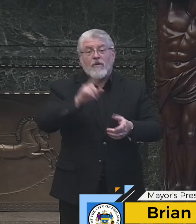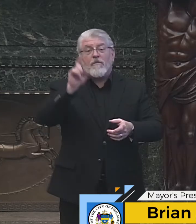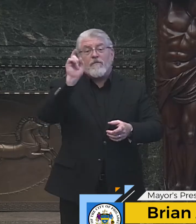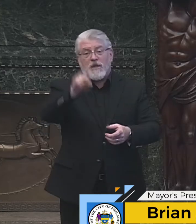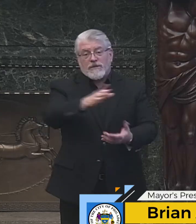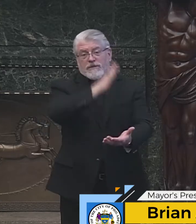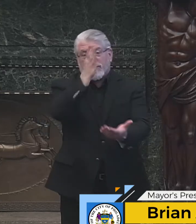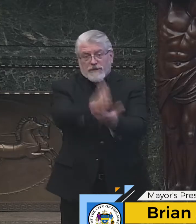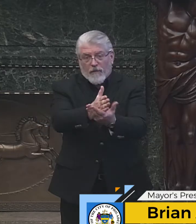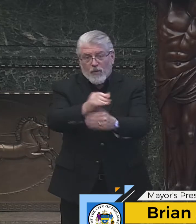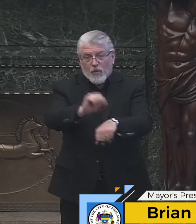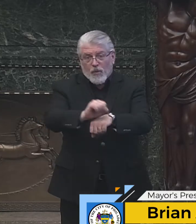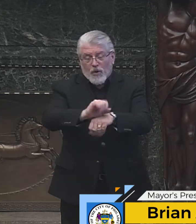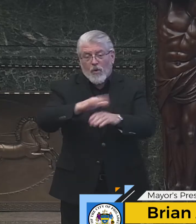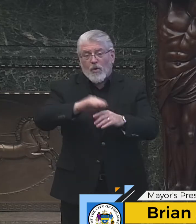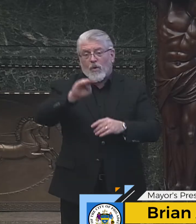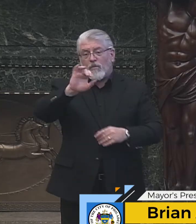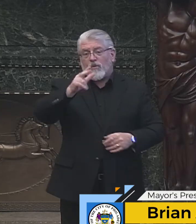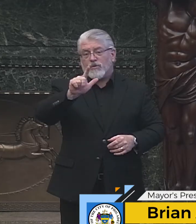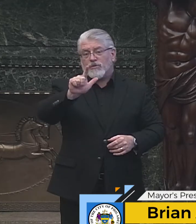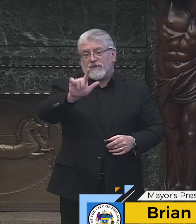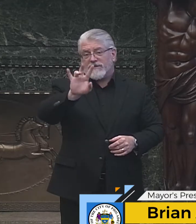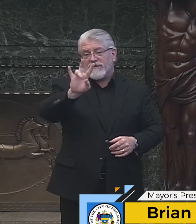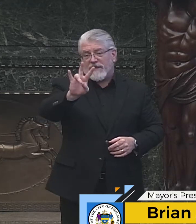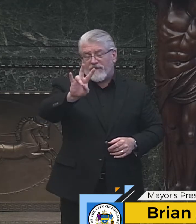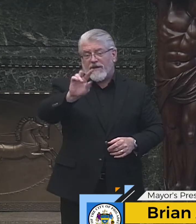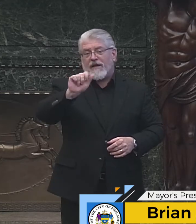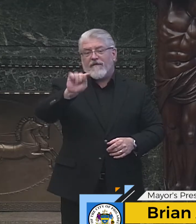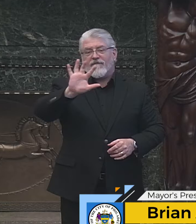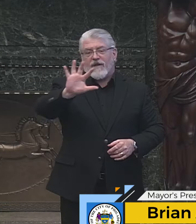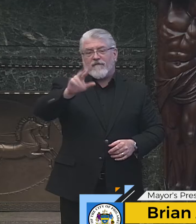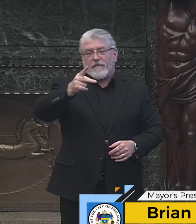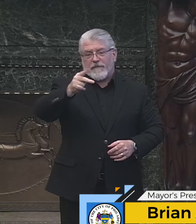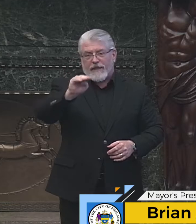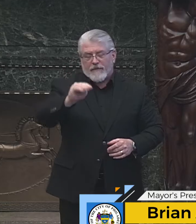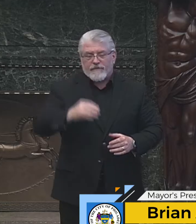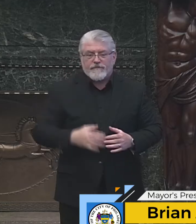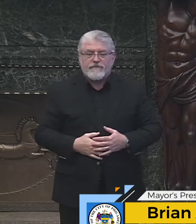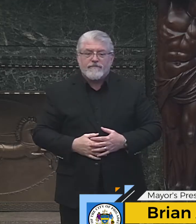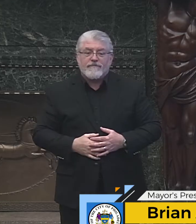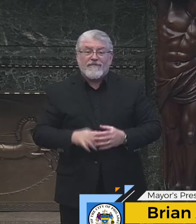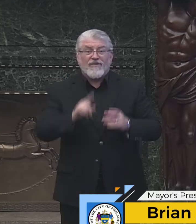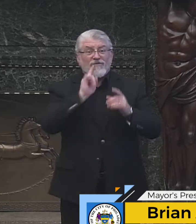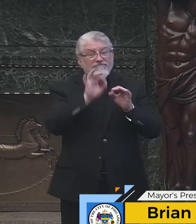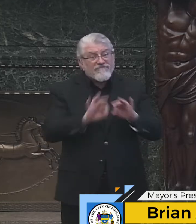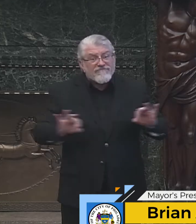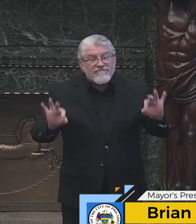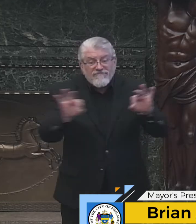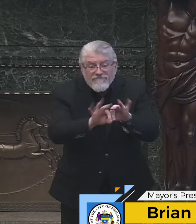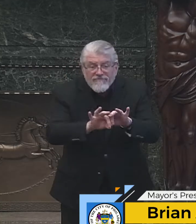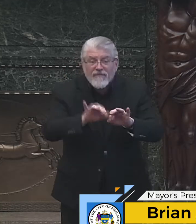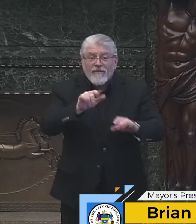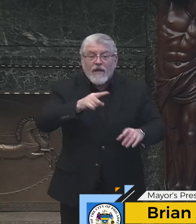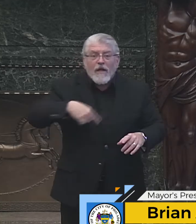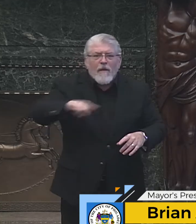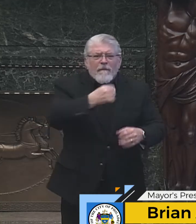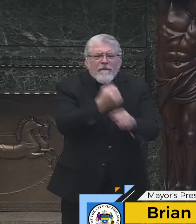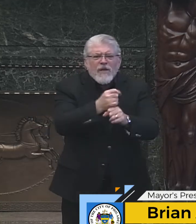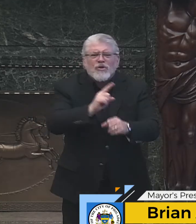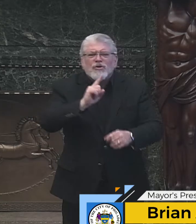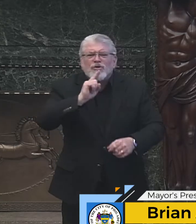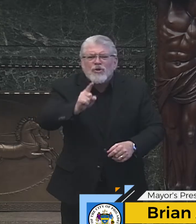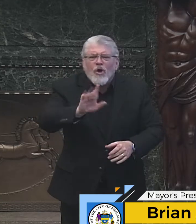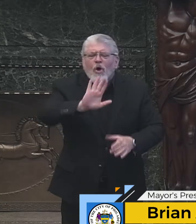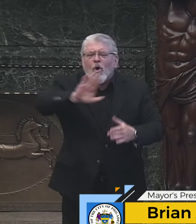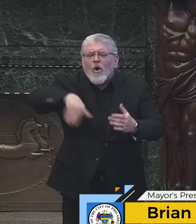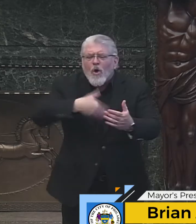in the interest of public safety and for the protection against unnecessary property damage. Again, construction sites must